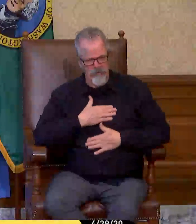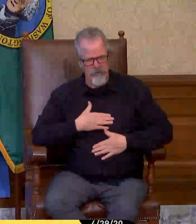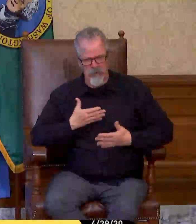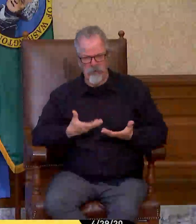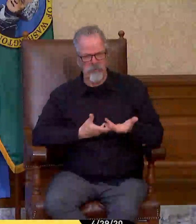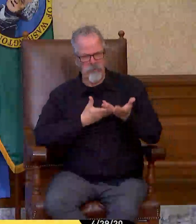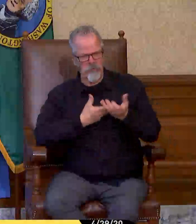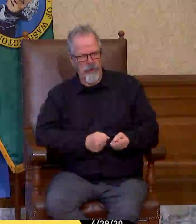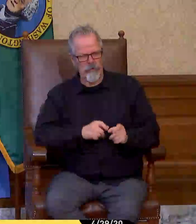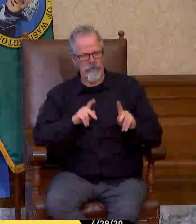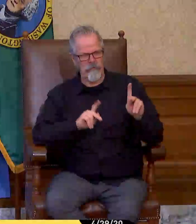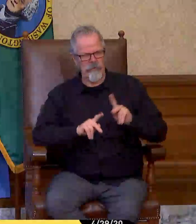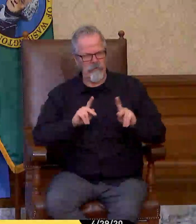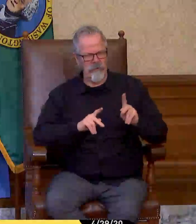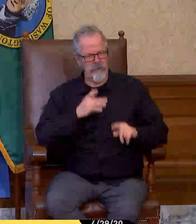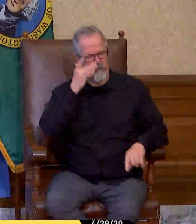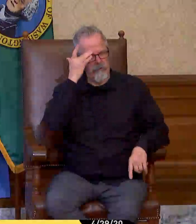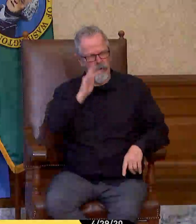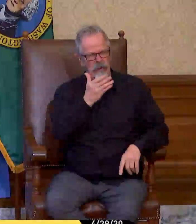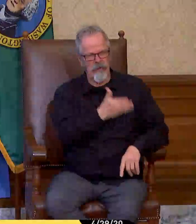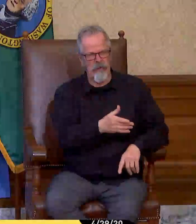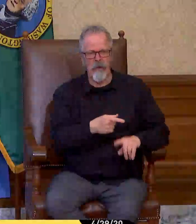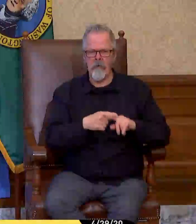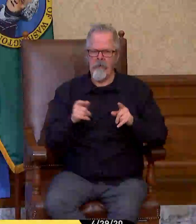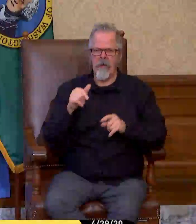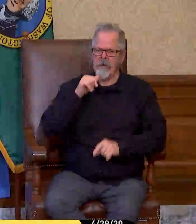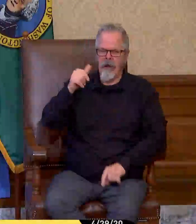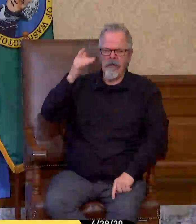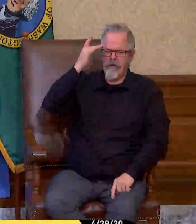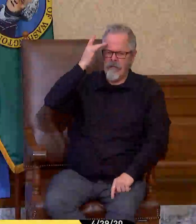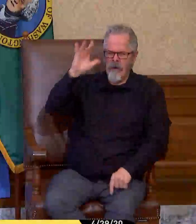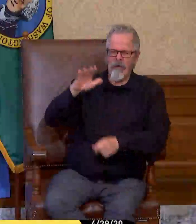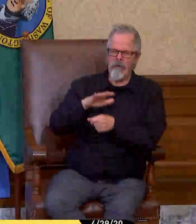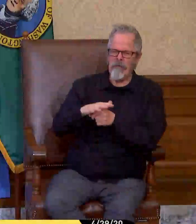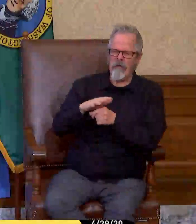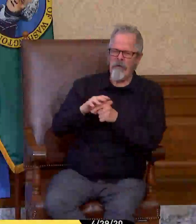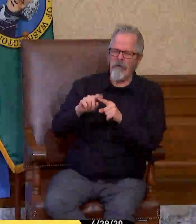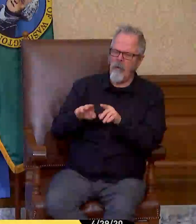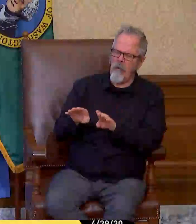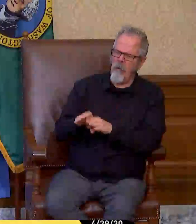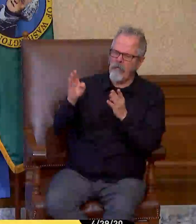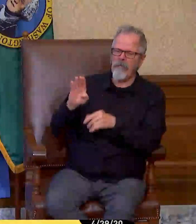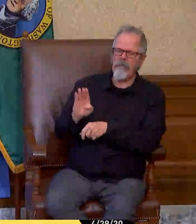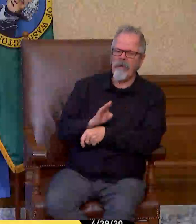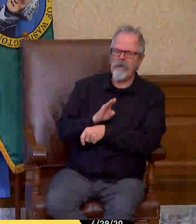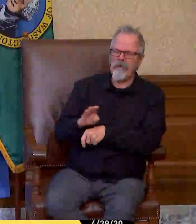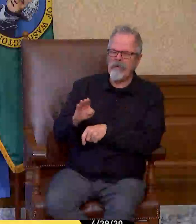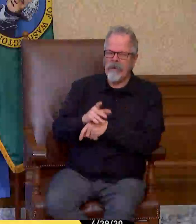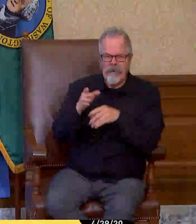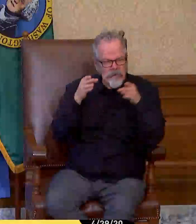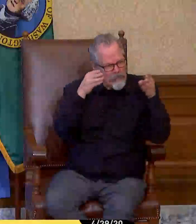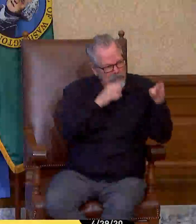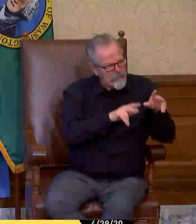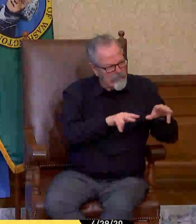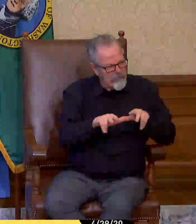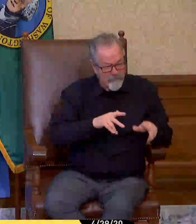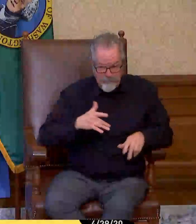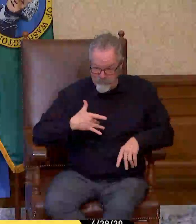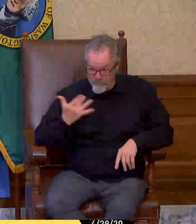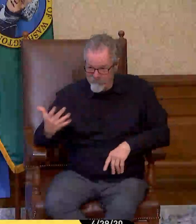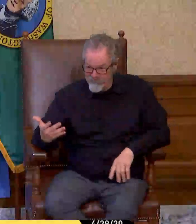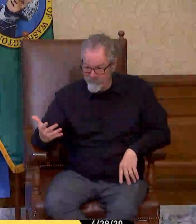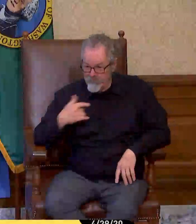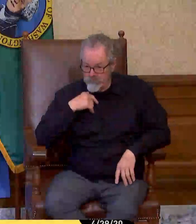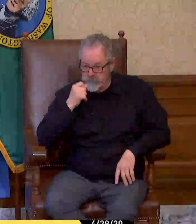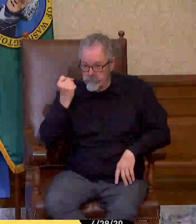decency, we'll have to shut those beaches and Rattlesnake Ridge down, and that'll happen. We